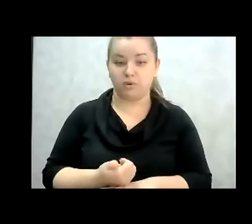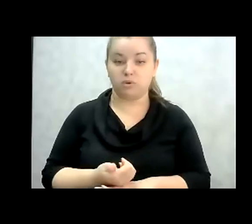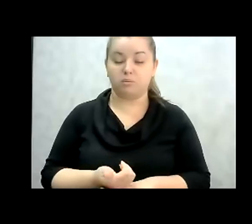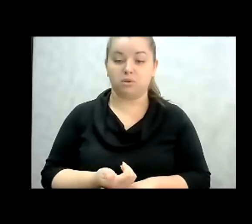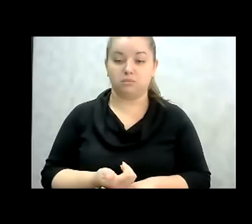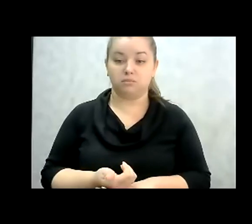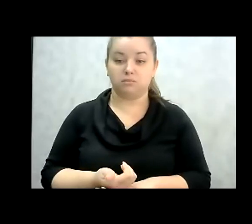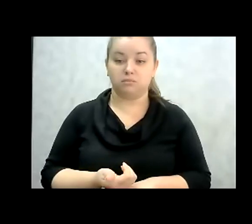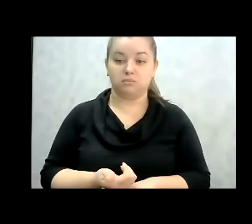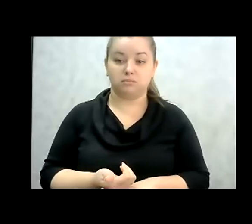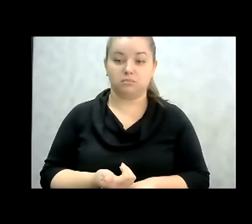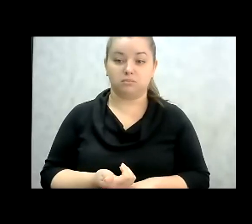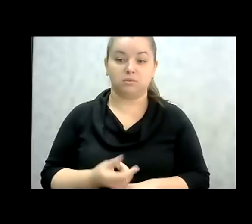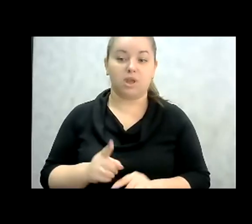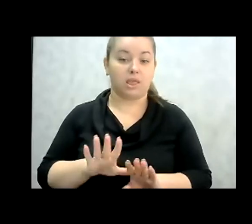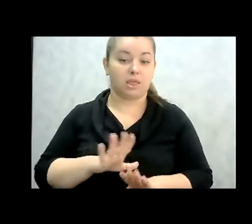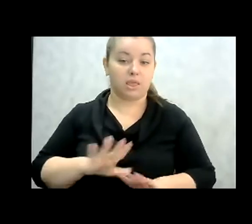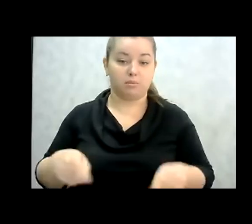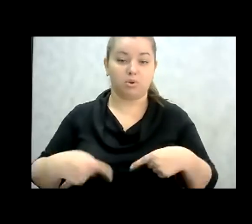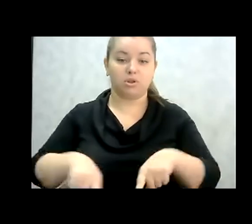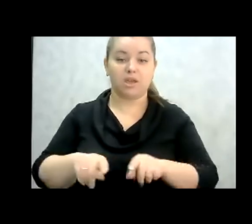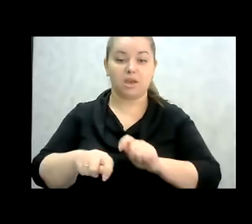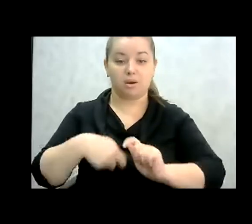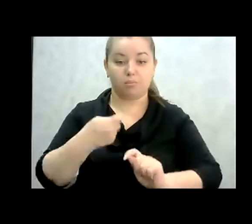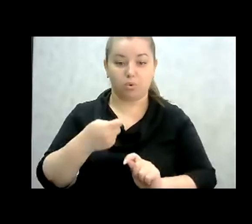conducted democratically.